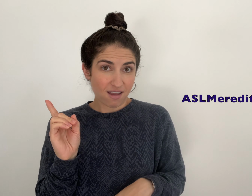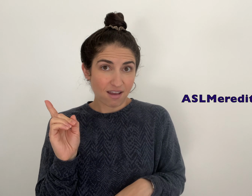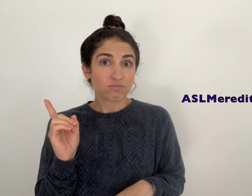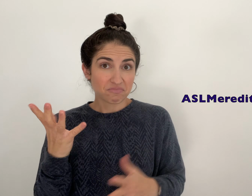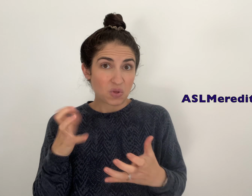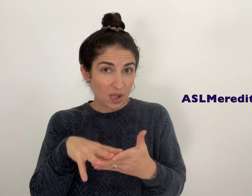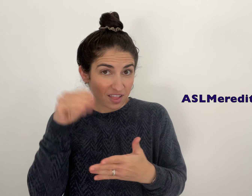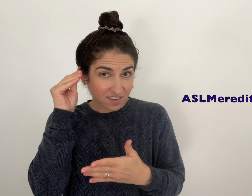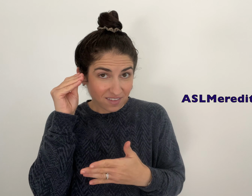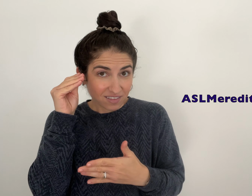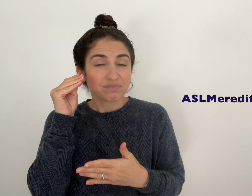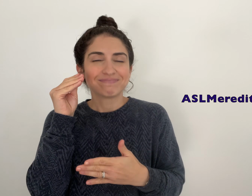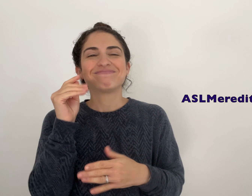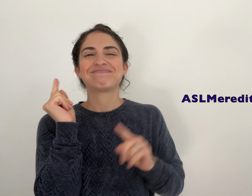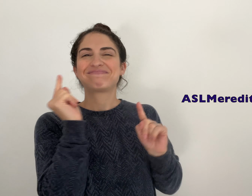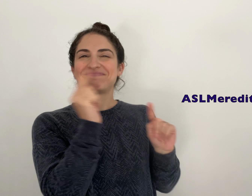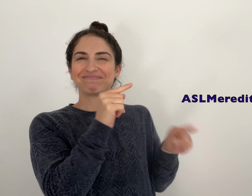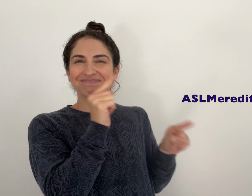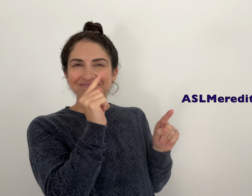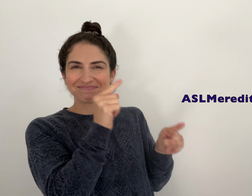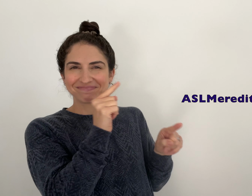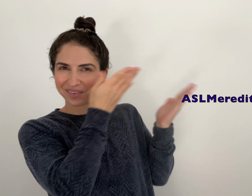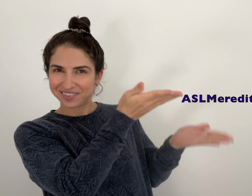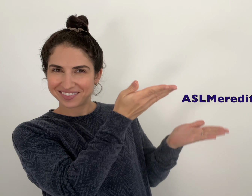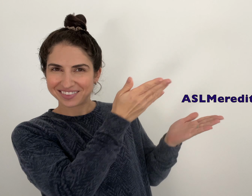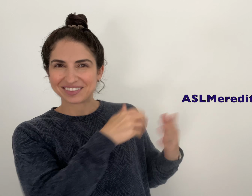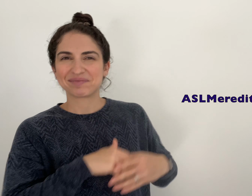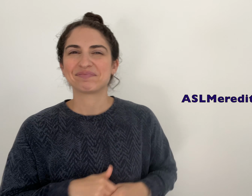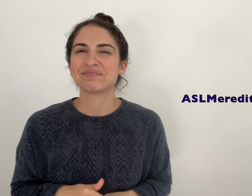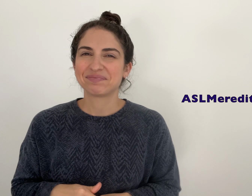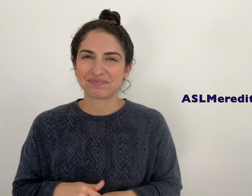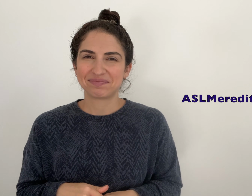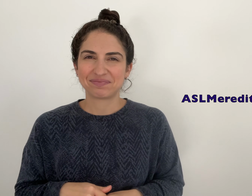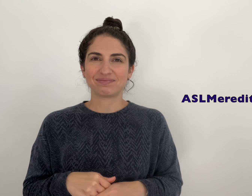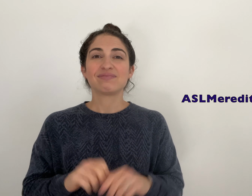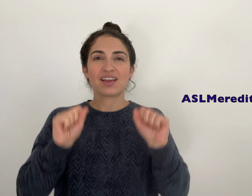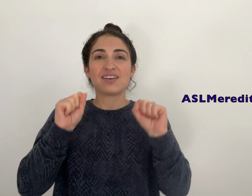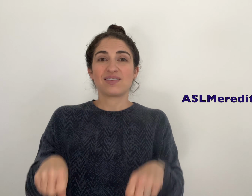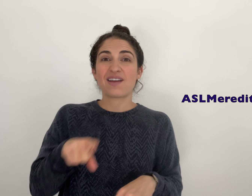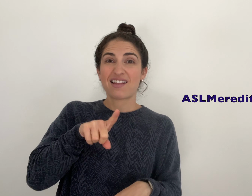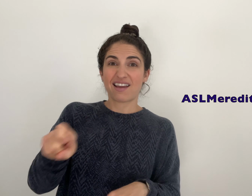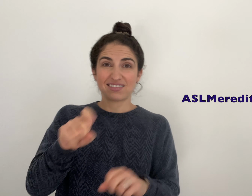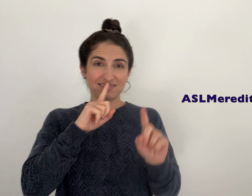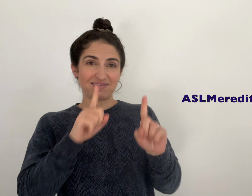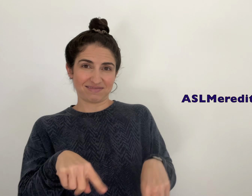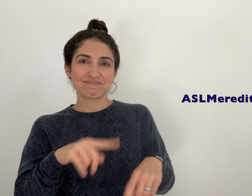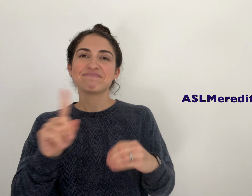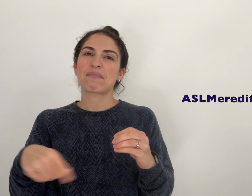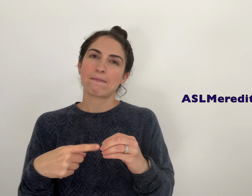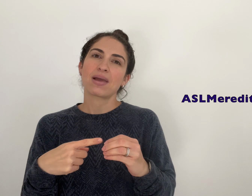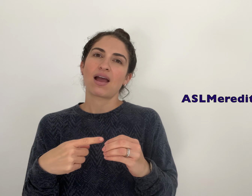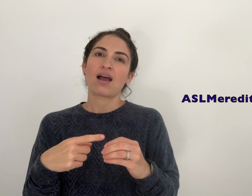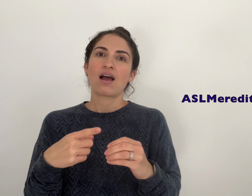where? You want to learn that? Check out these videos on this course. You can ask and answer